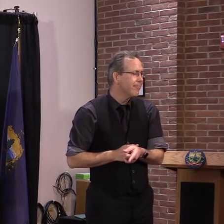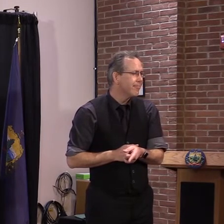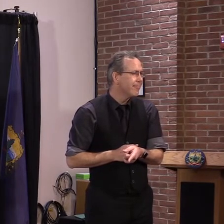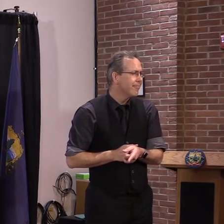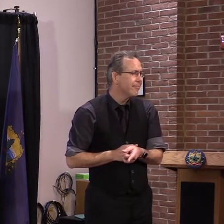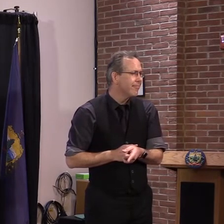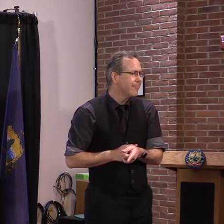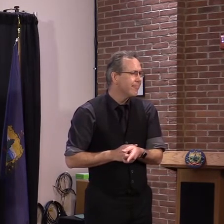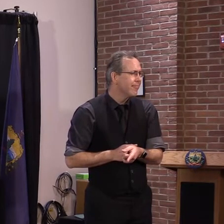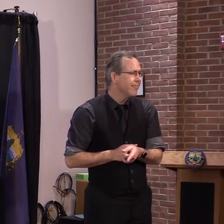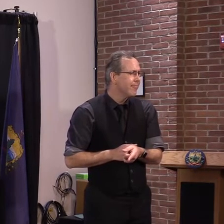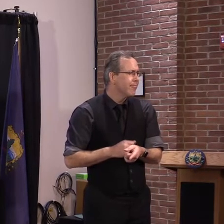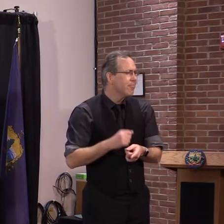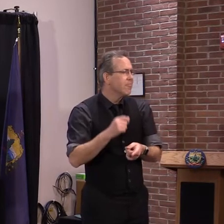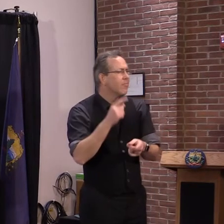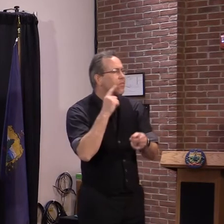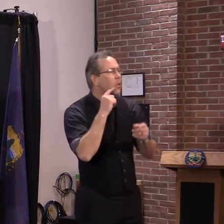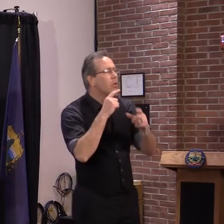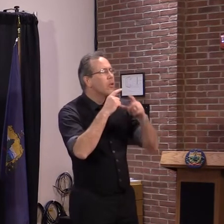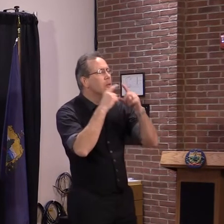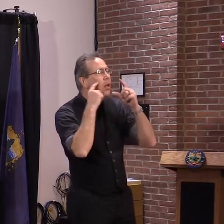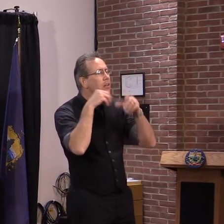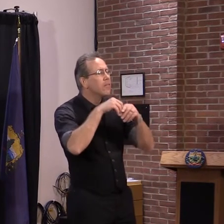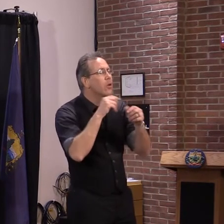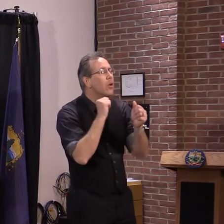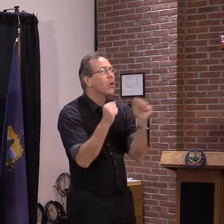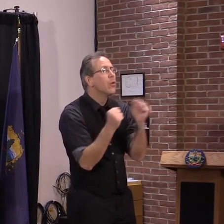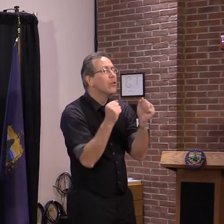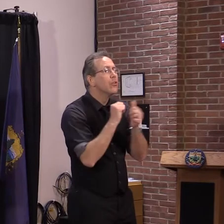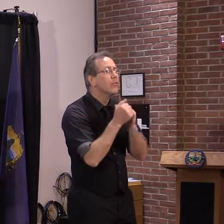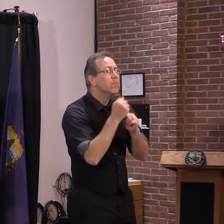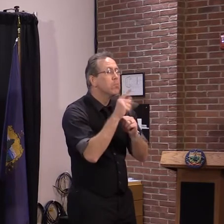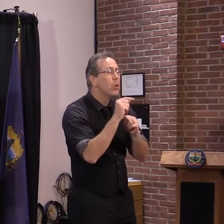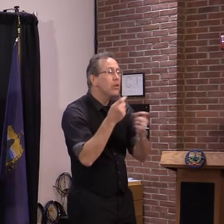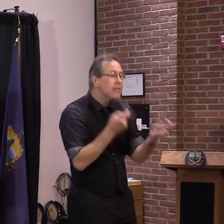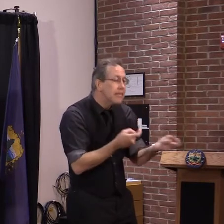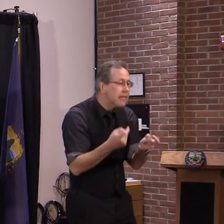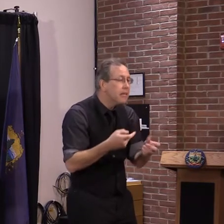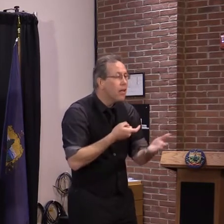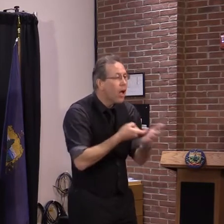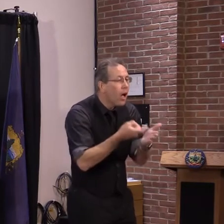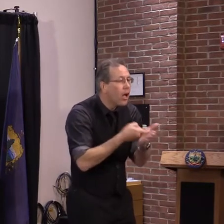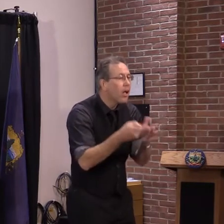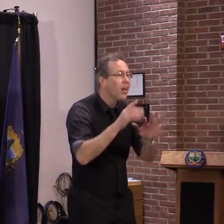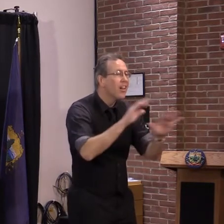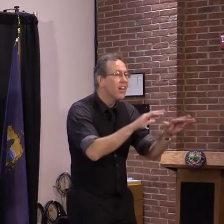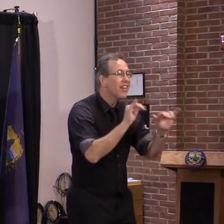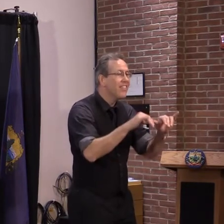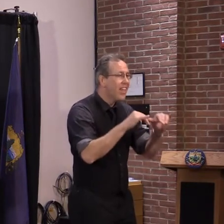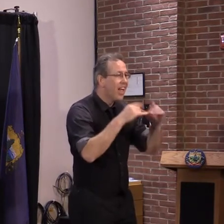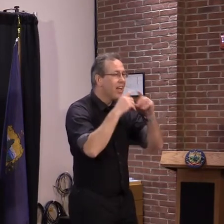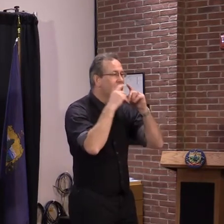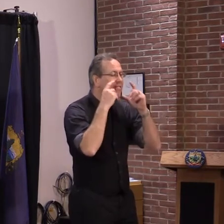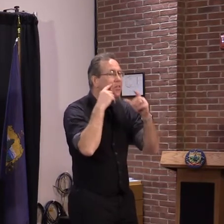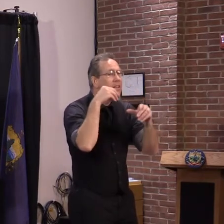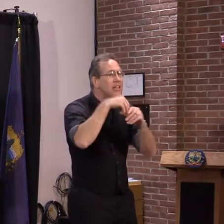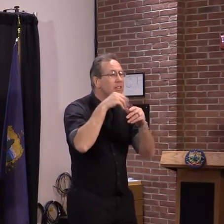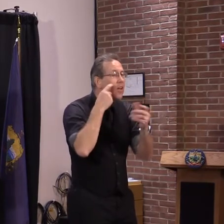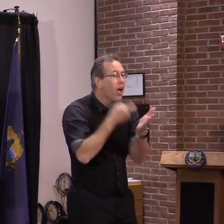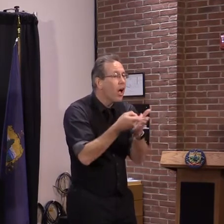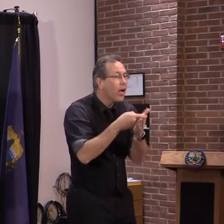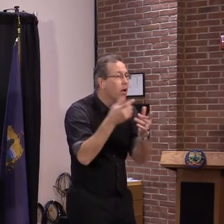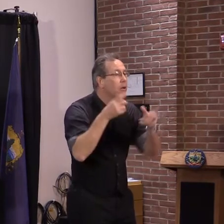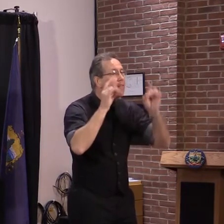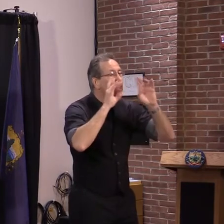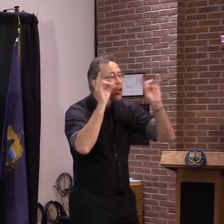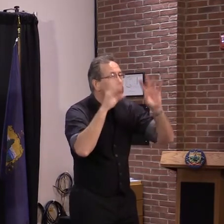shift in guidance for masking during during sports? Or is that even one of the measures that you might